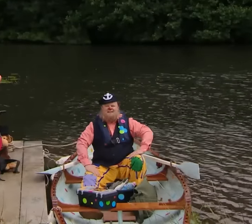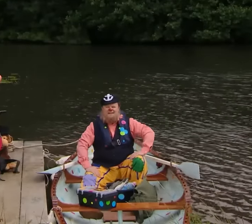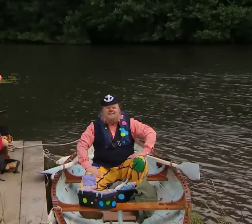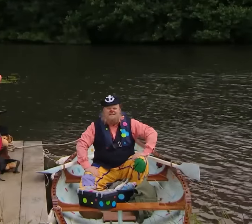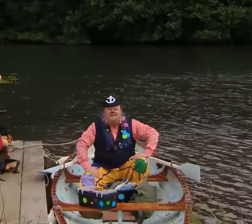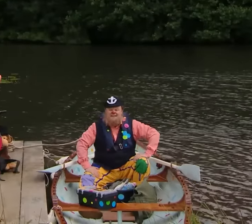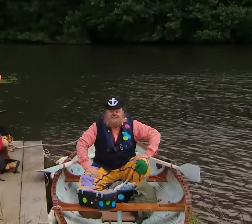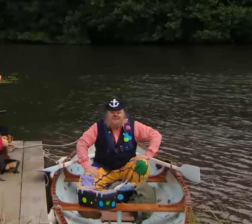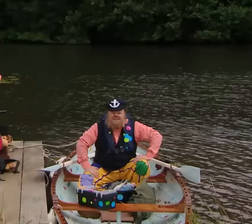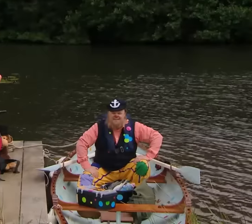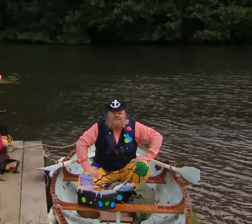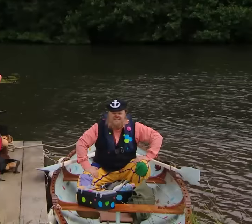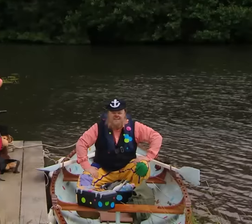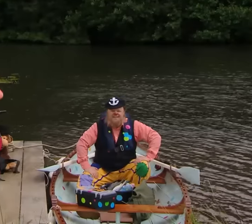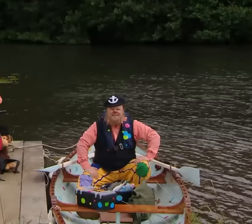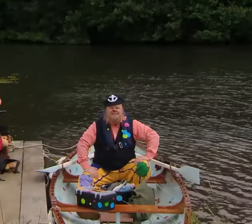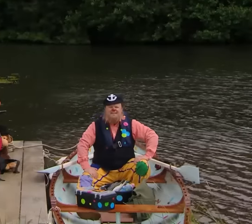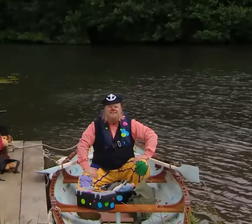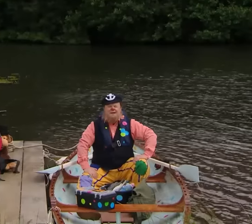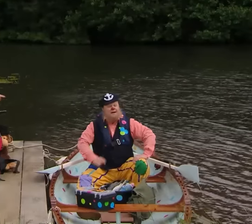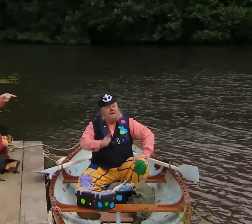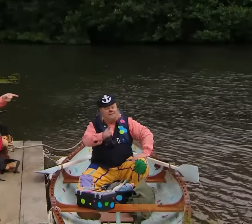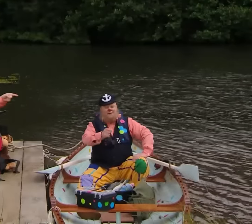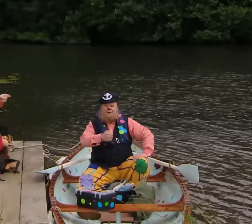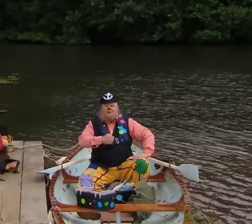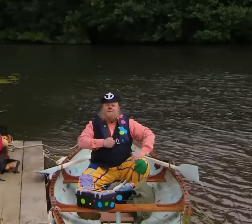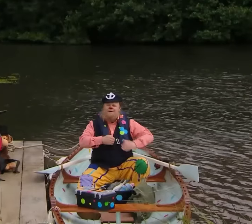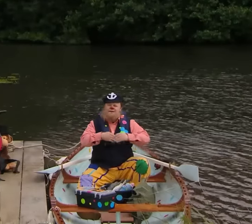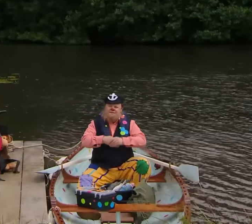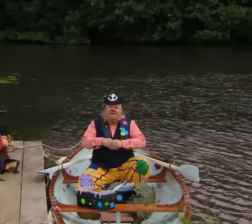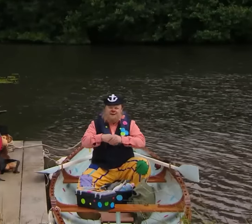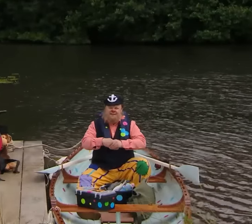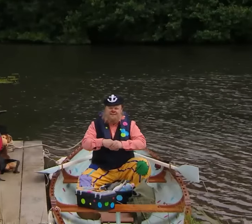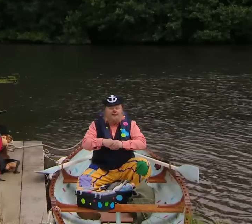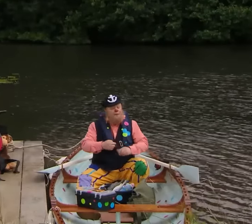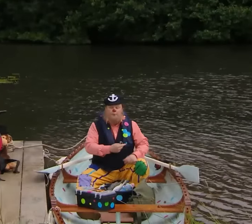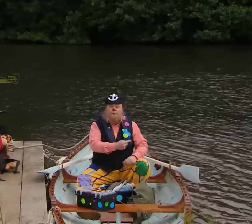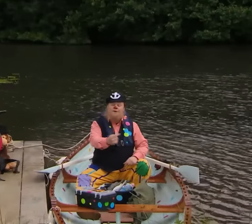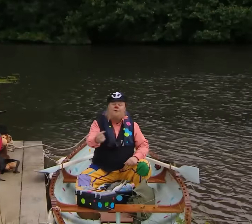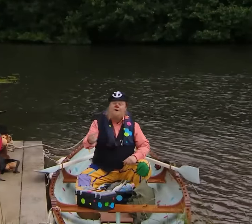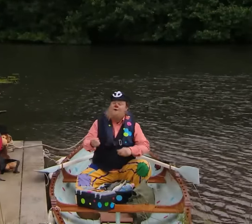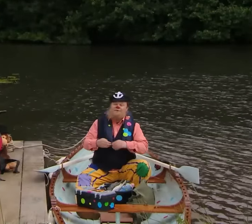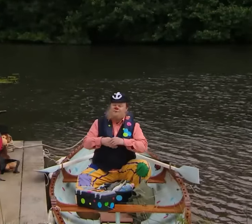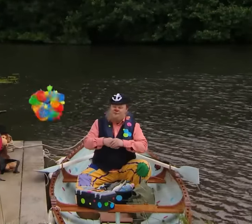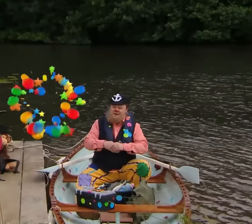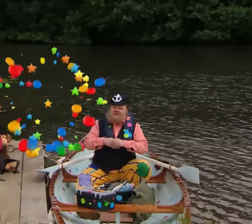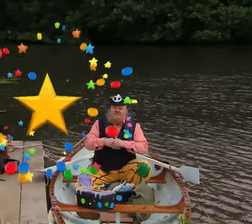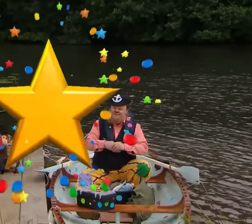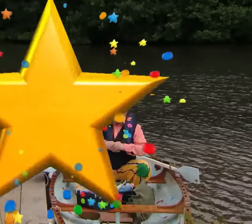Fisherman Tumble. You're our friend. You're my friend. We're all friends.